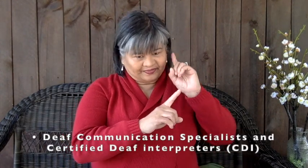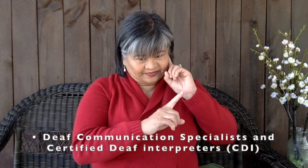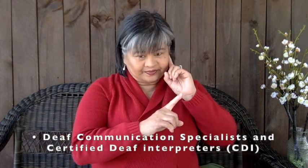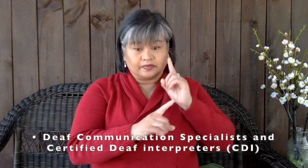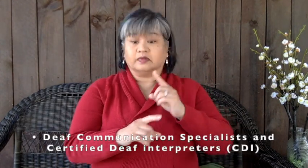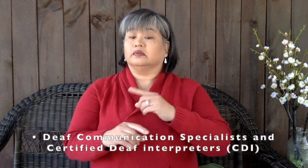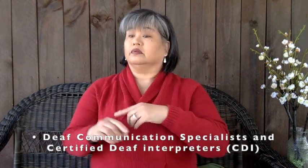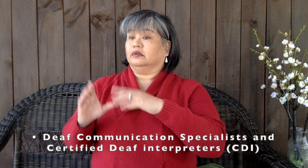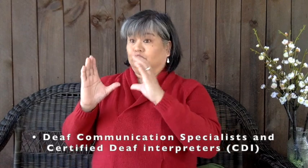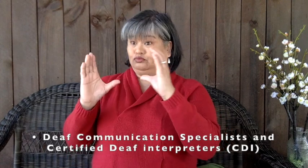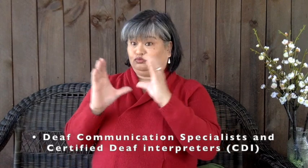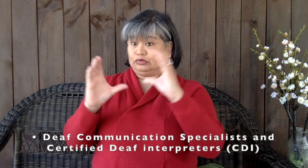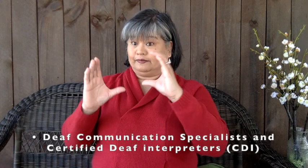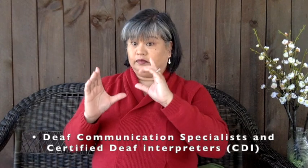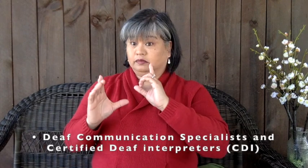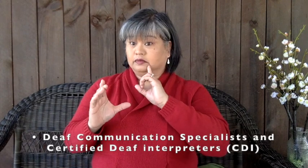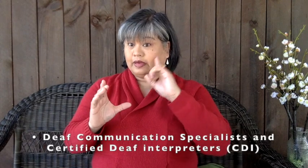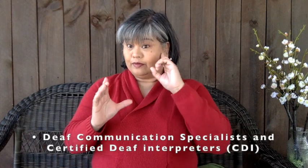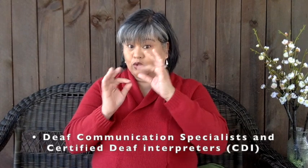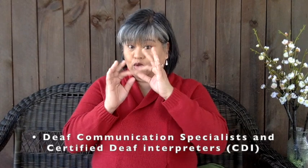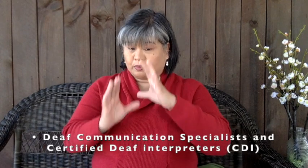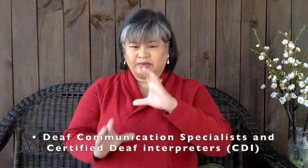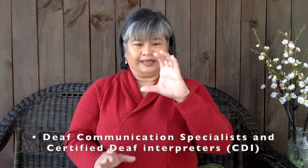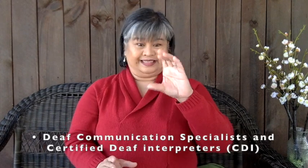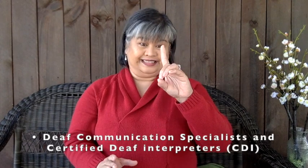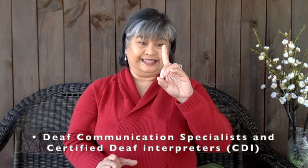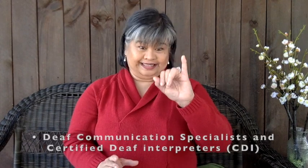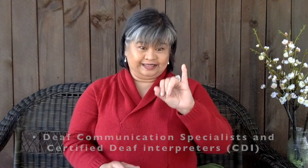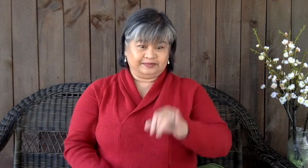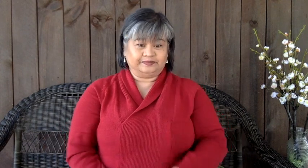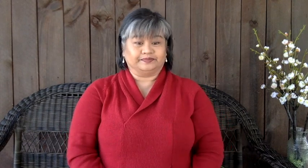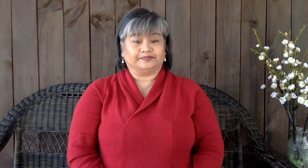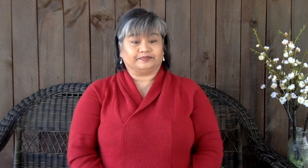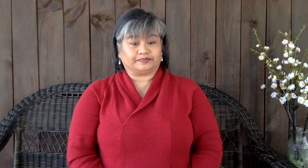Deaf communication specialists and certified deaf interpreters.